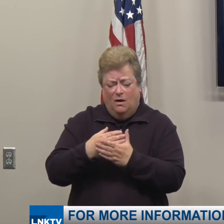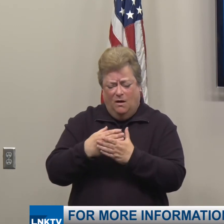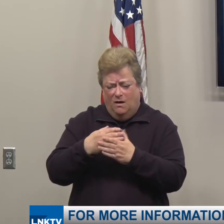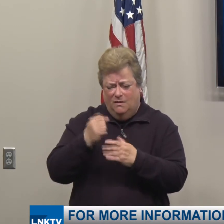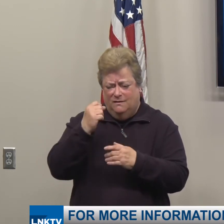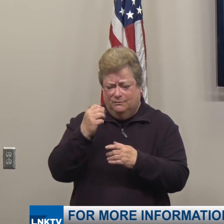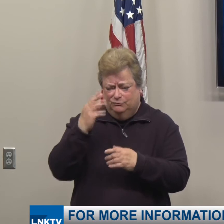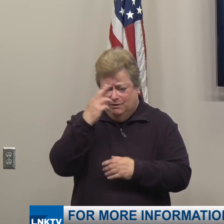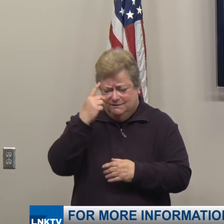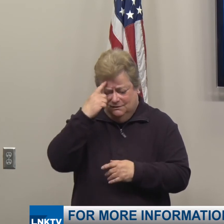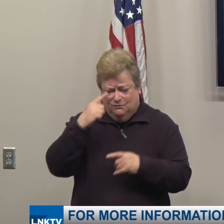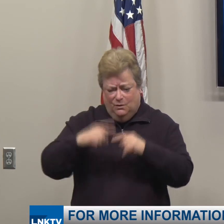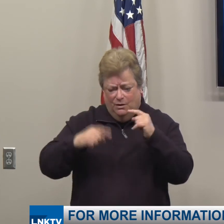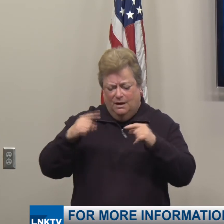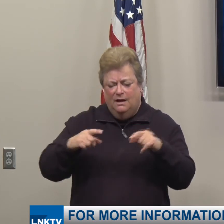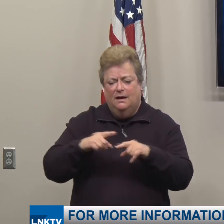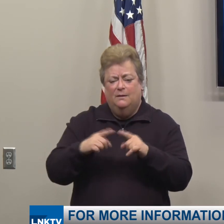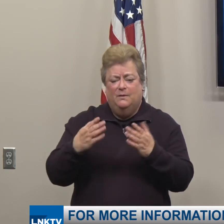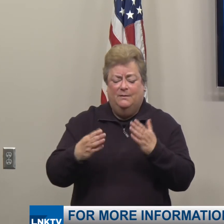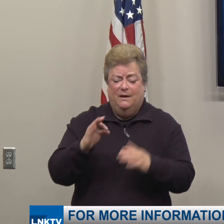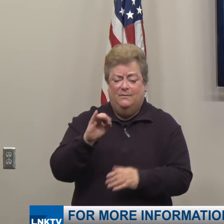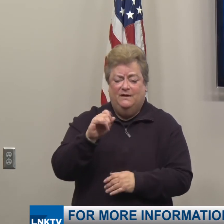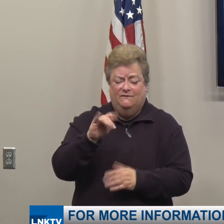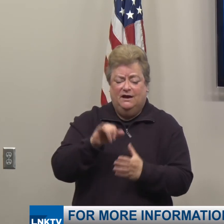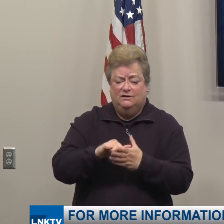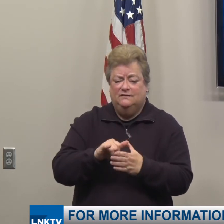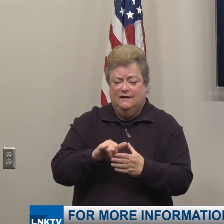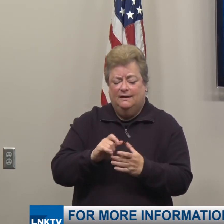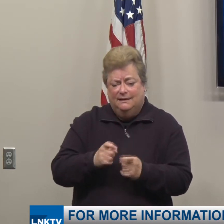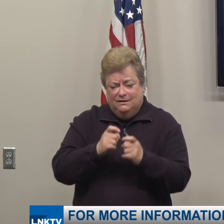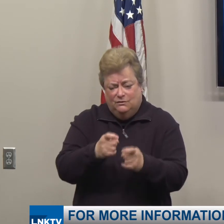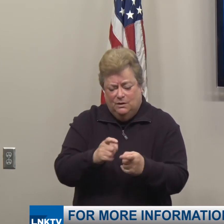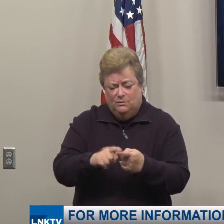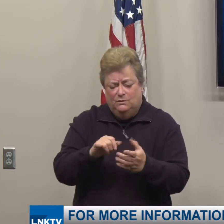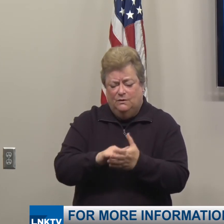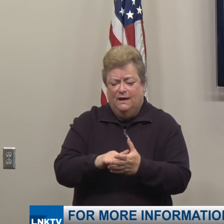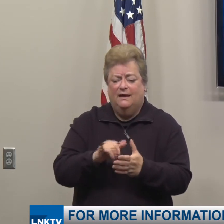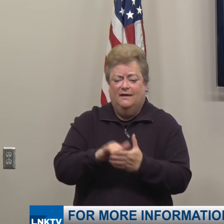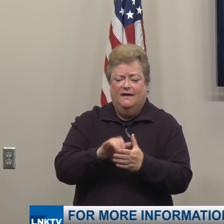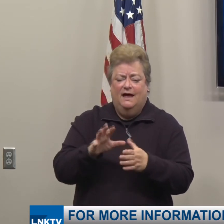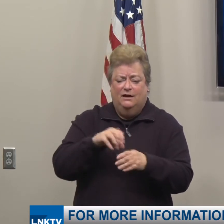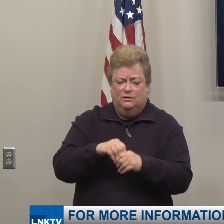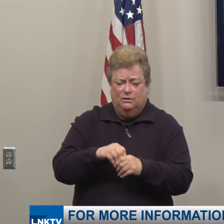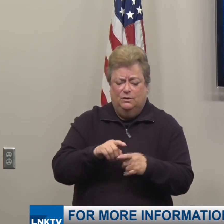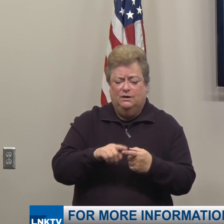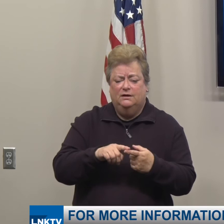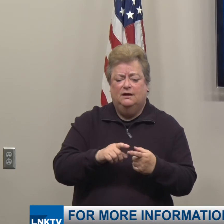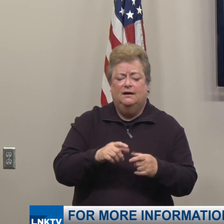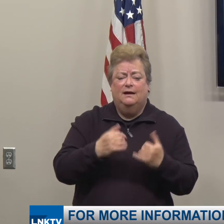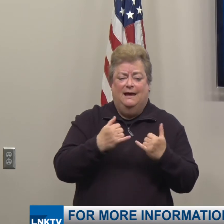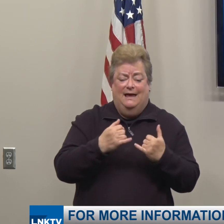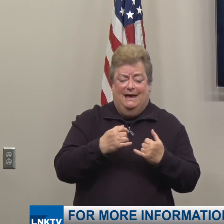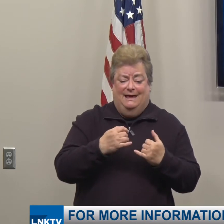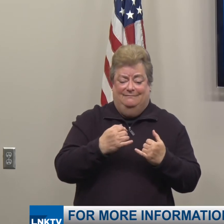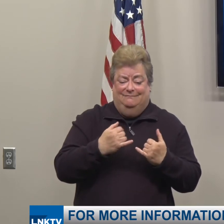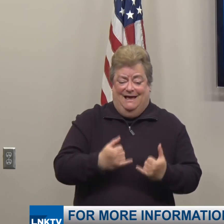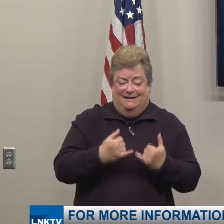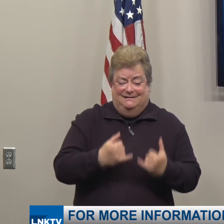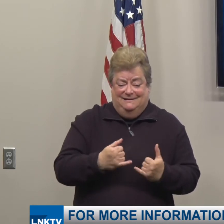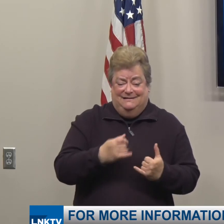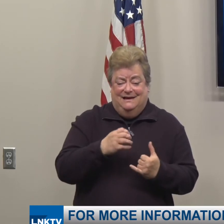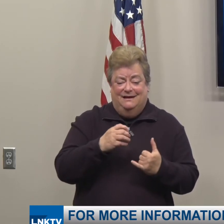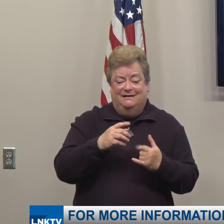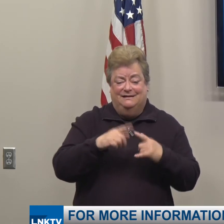a number of factors that likely contribute to different health outcomes. Those include existing disparities in the rates of chronic